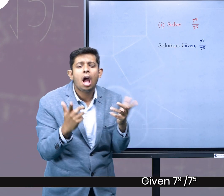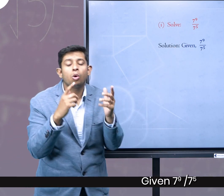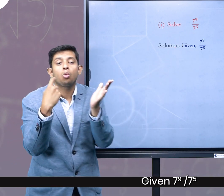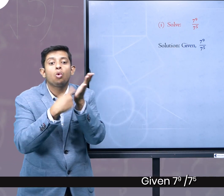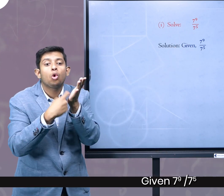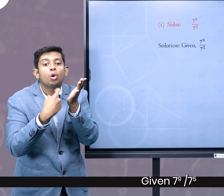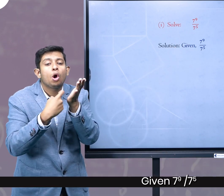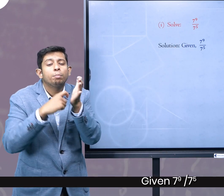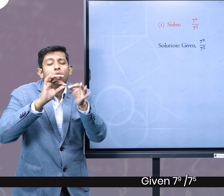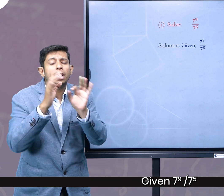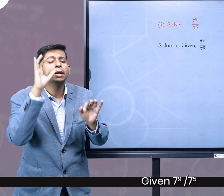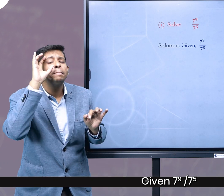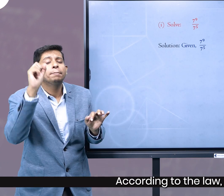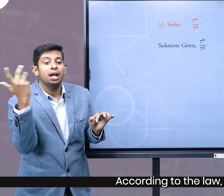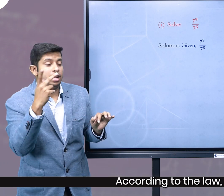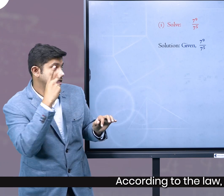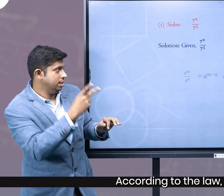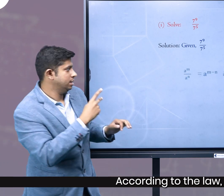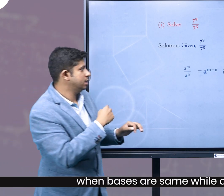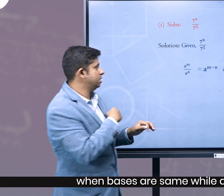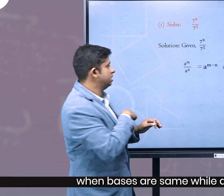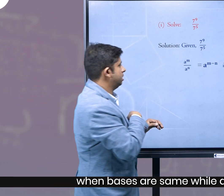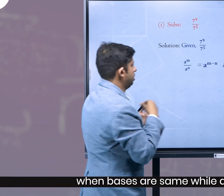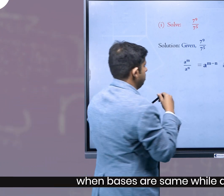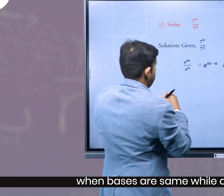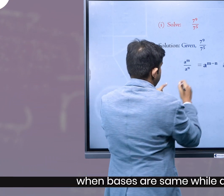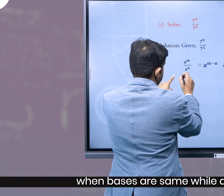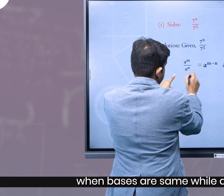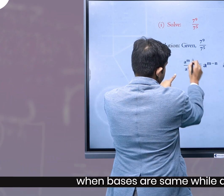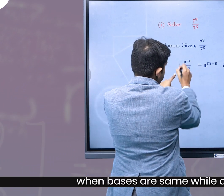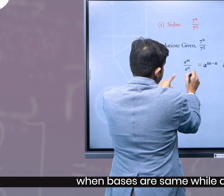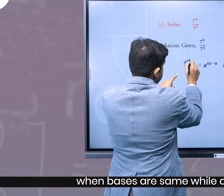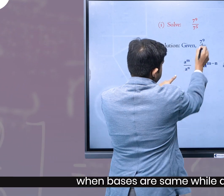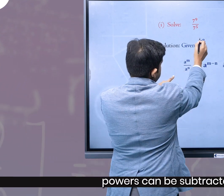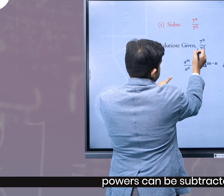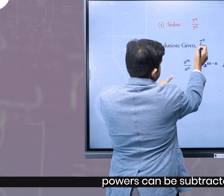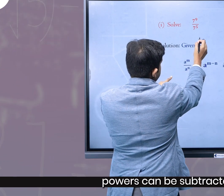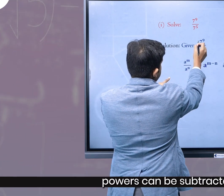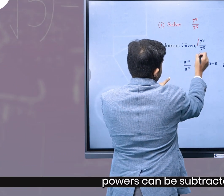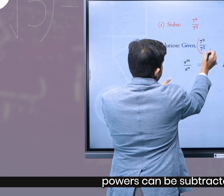by 7 to the power of 5. According to the law, when bases are same while dividing, powers can be